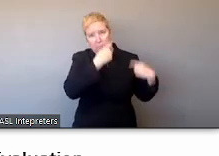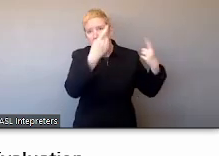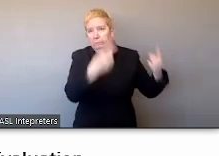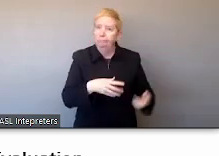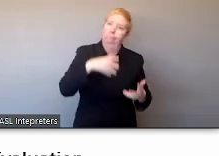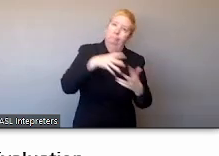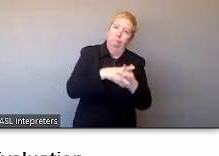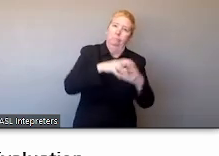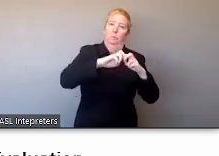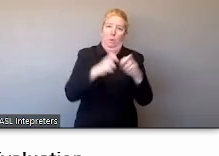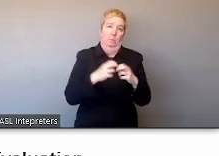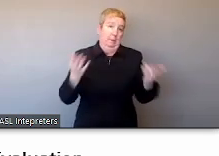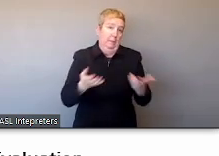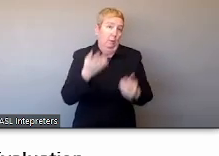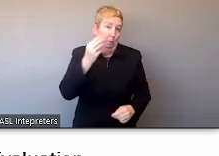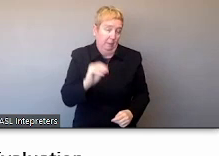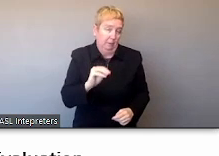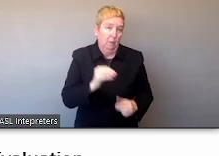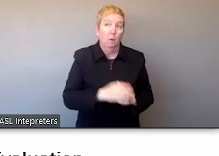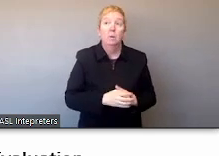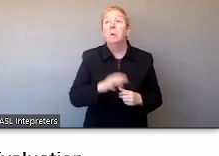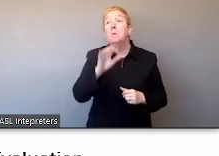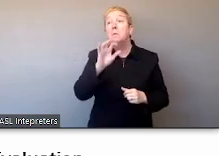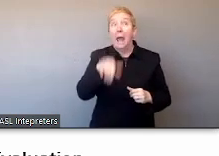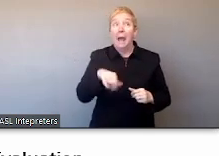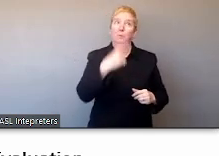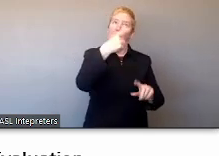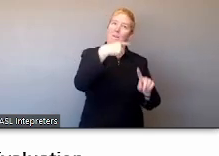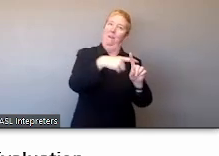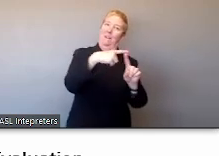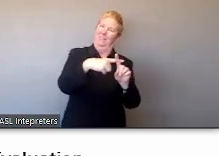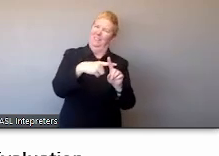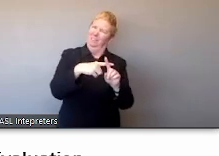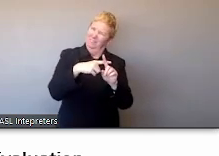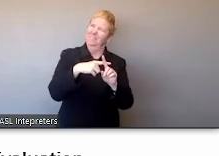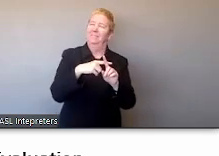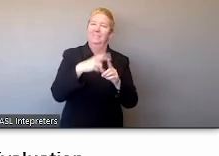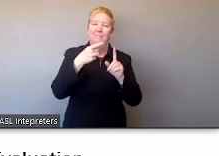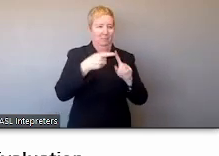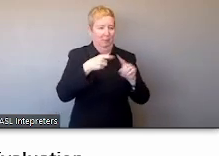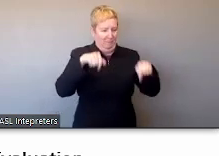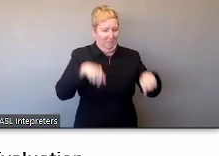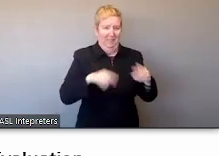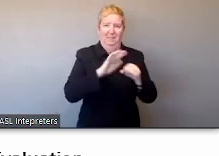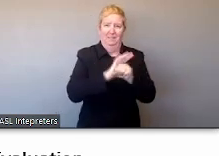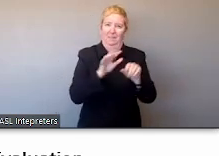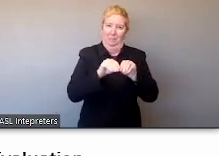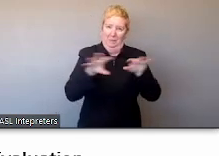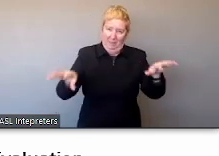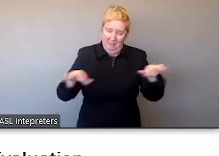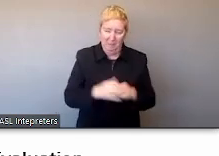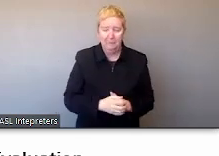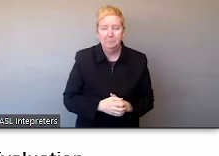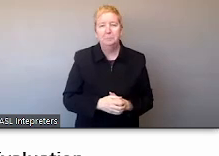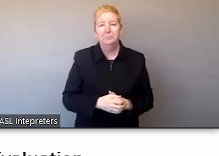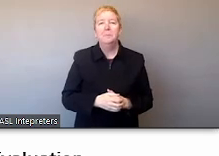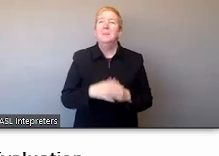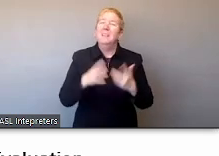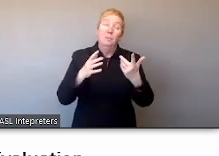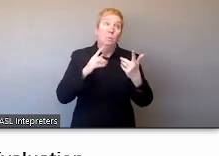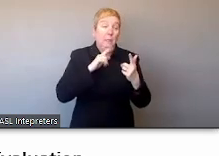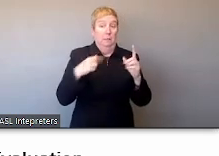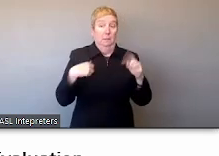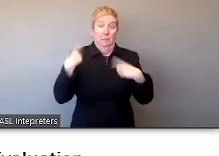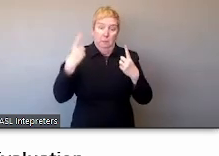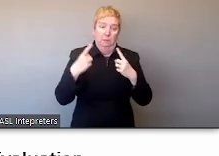So obviously that's a very positive outcome of the pandemic. And we'll talk a little bit at the end about how, despite all the hardships,